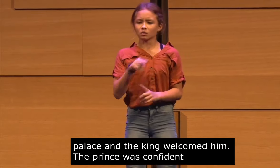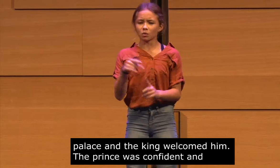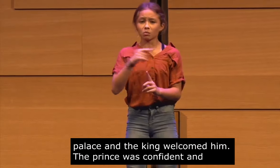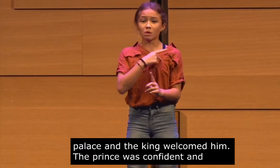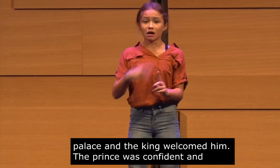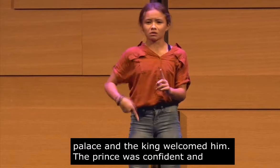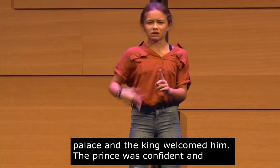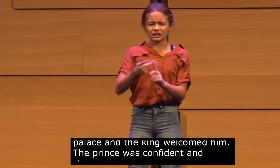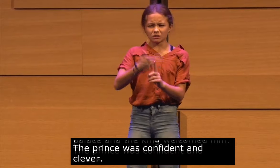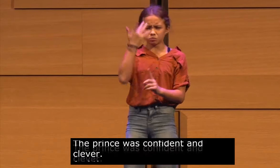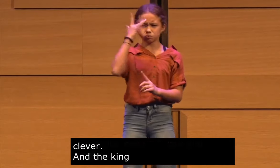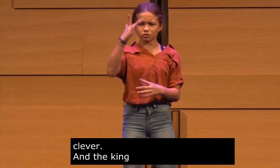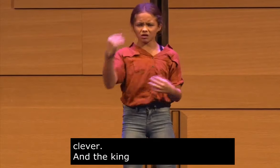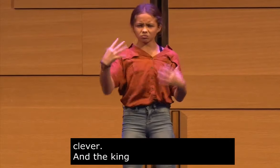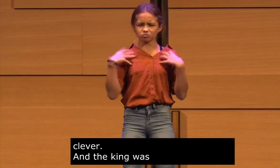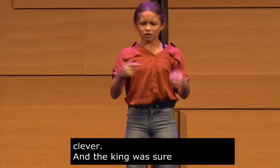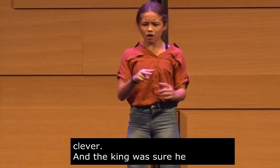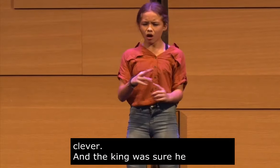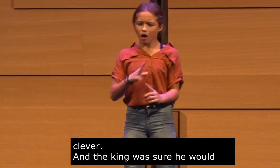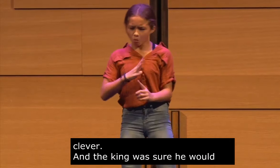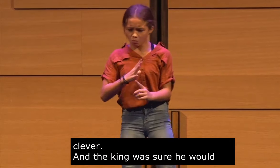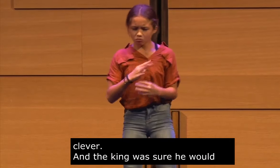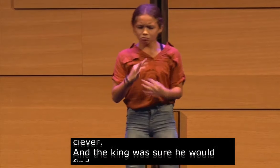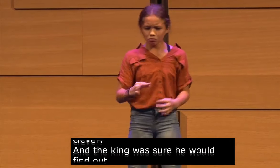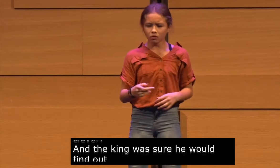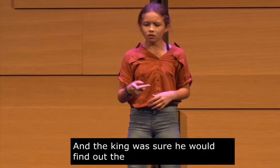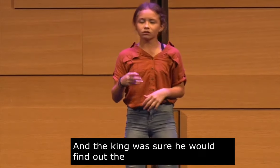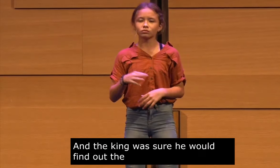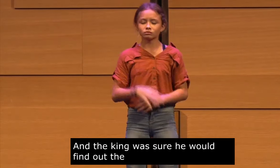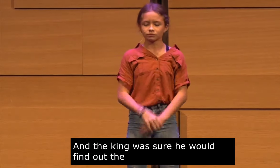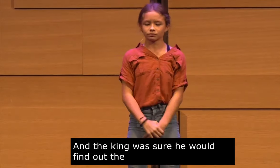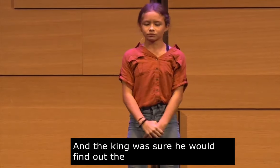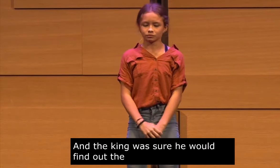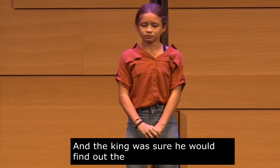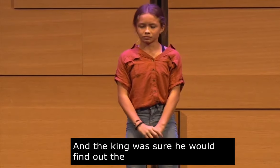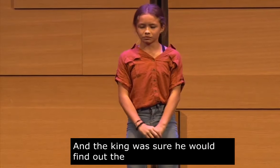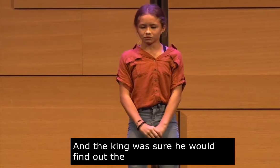and clever, and the king was sure he would find out the princess's secret.